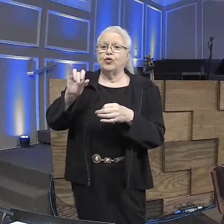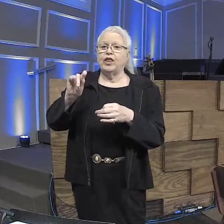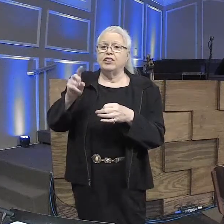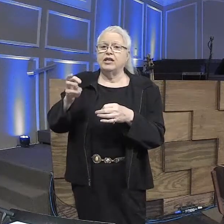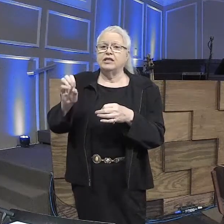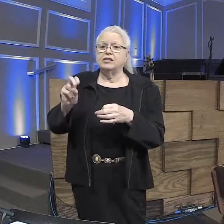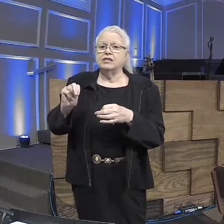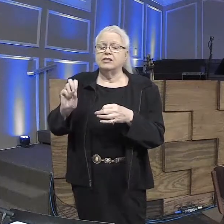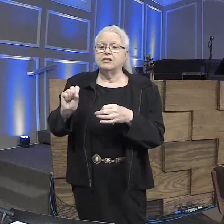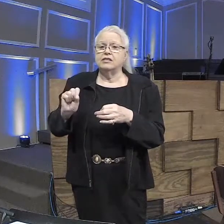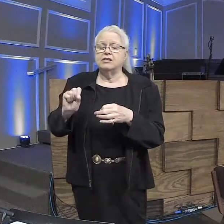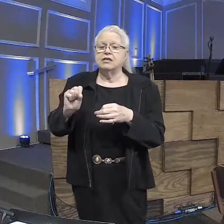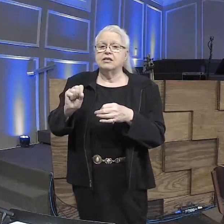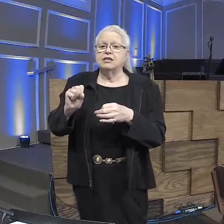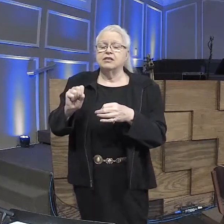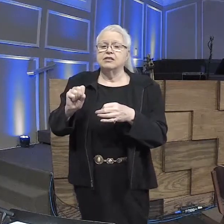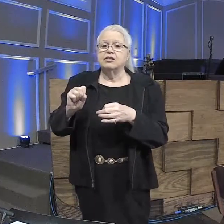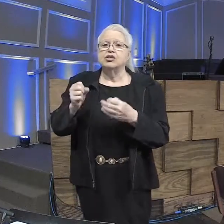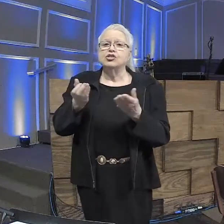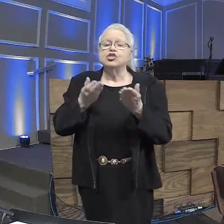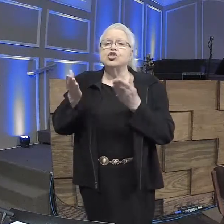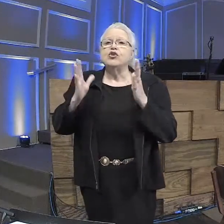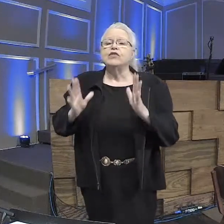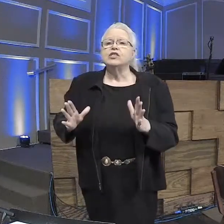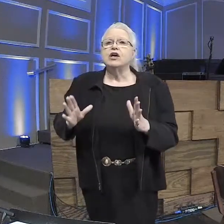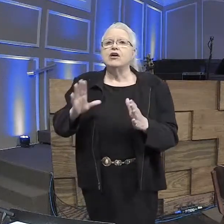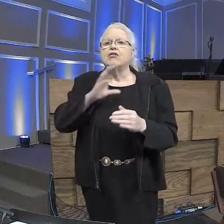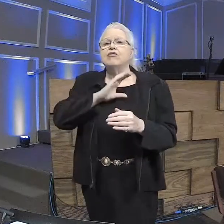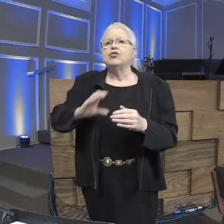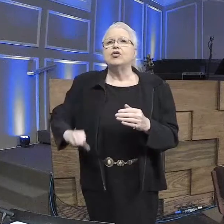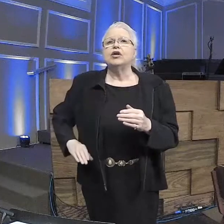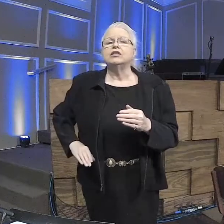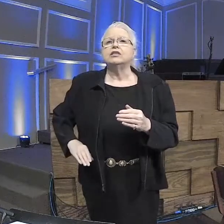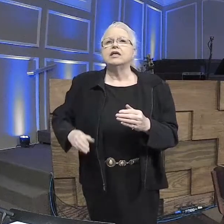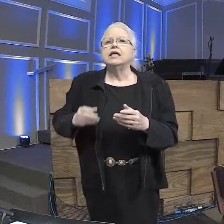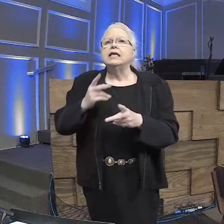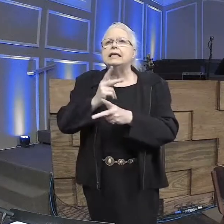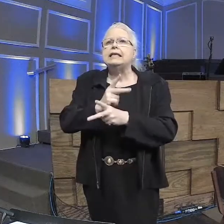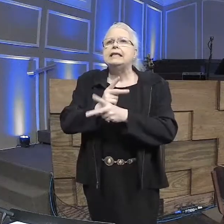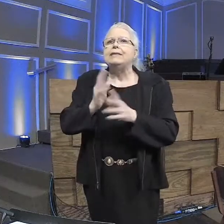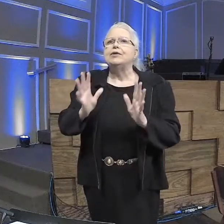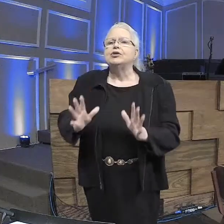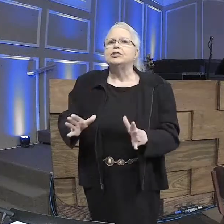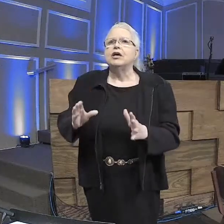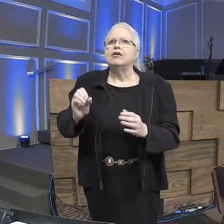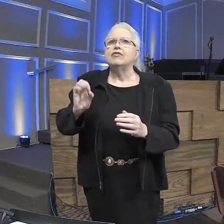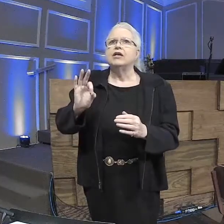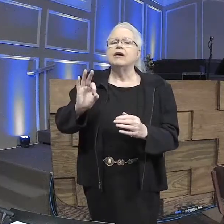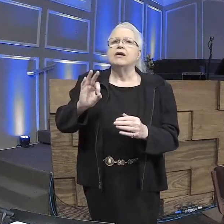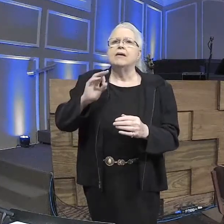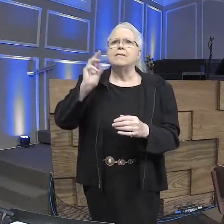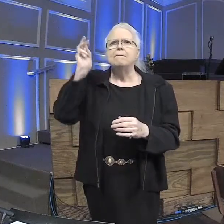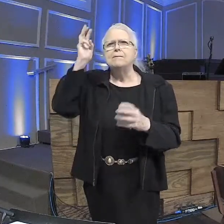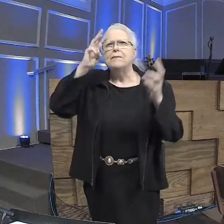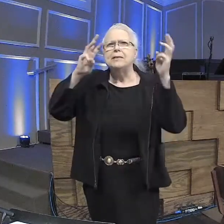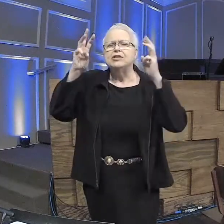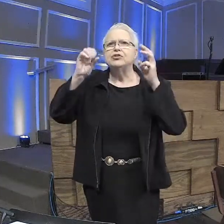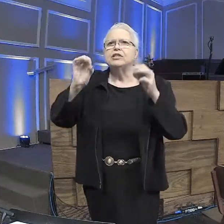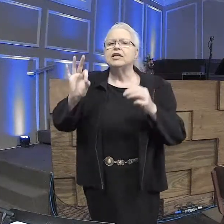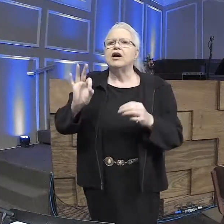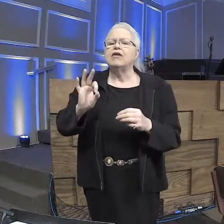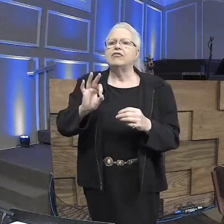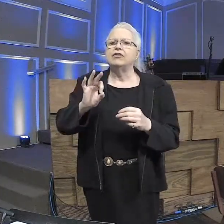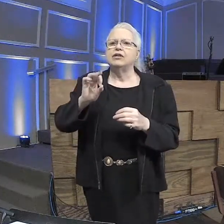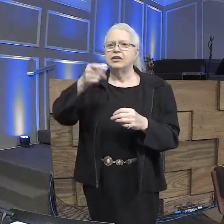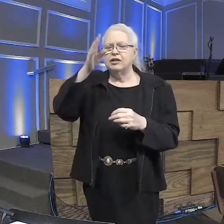consider us as servants of Christ and stewards of the mysteries of God. We're stewarding the gospel. And the very